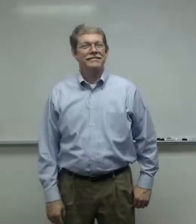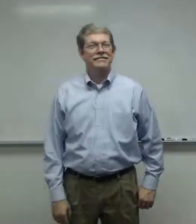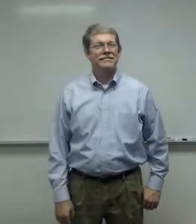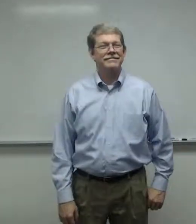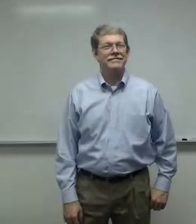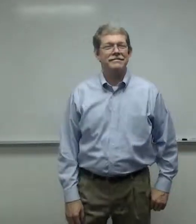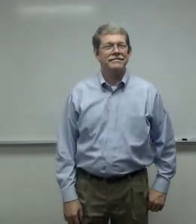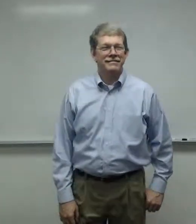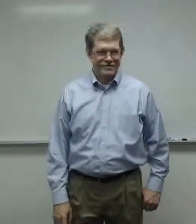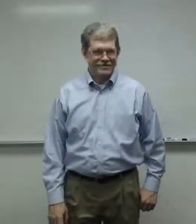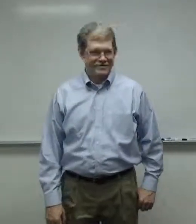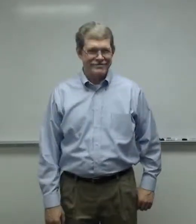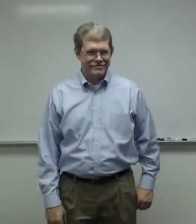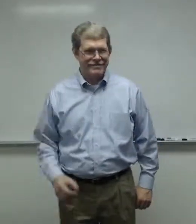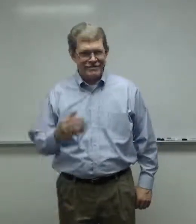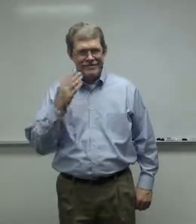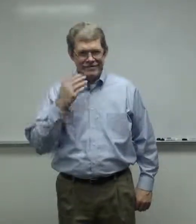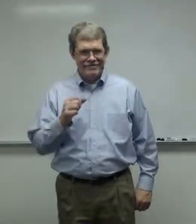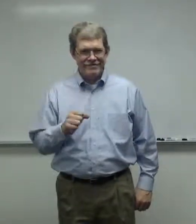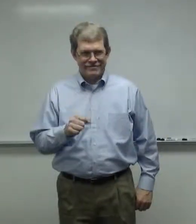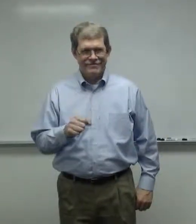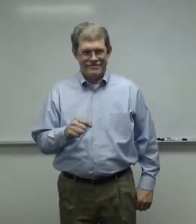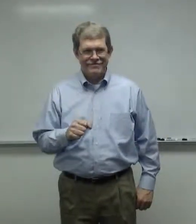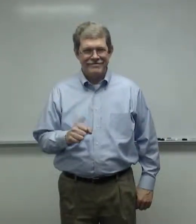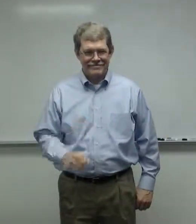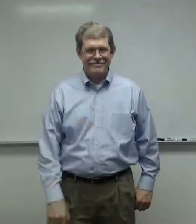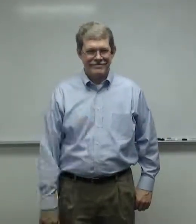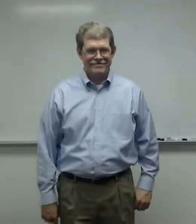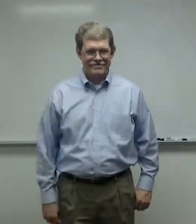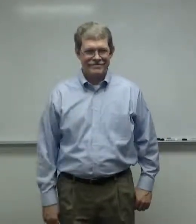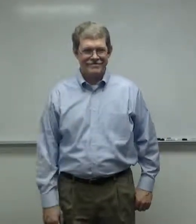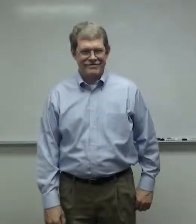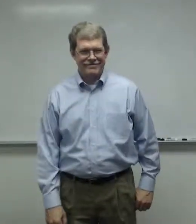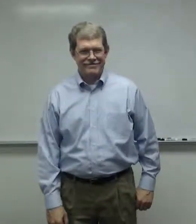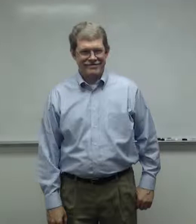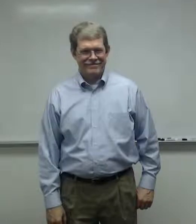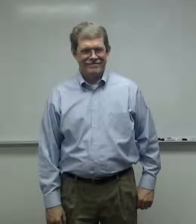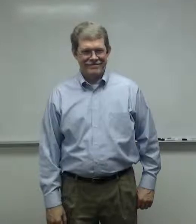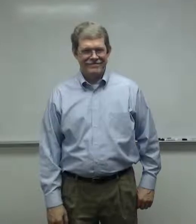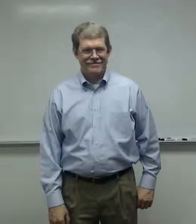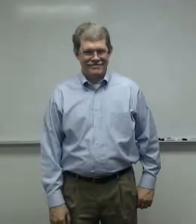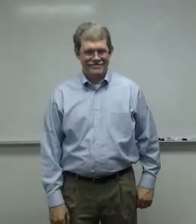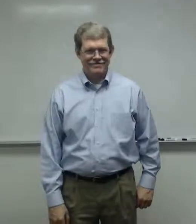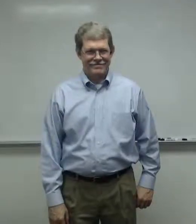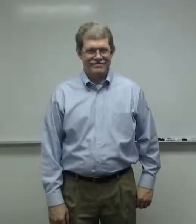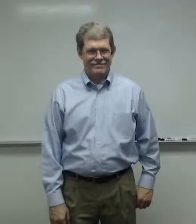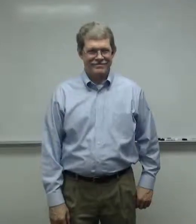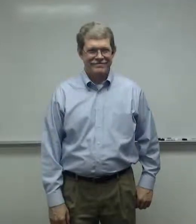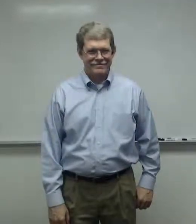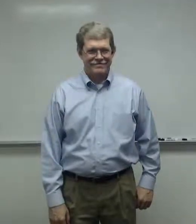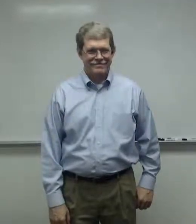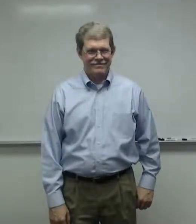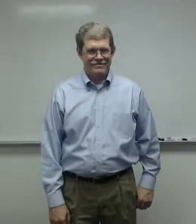hearing people don't use that word very often at all. Deaf people use that sign a lot. I want to